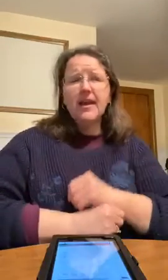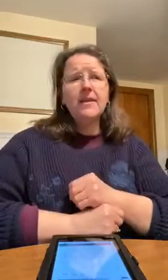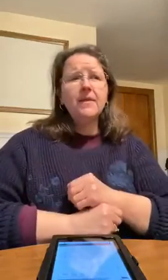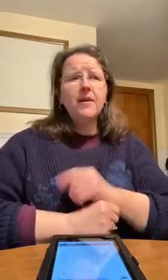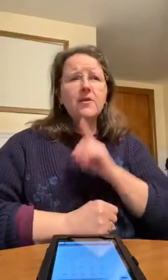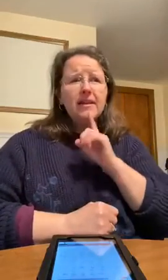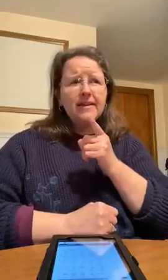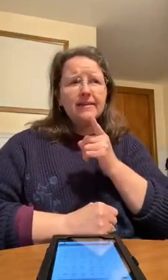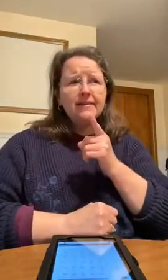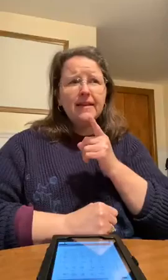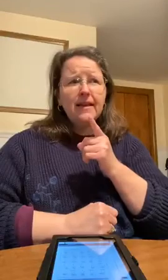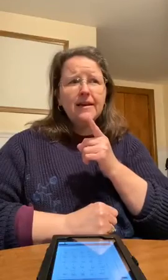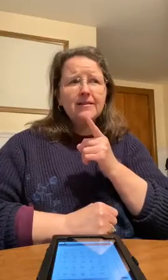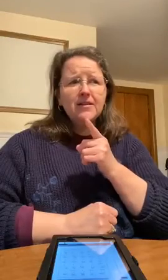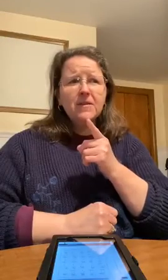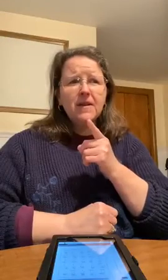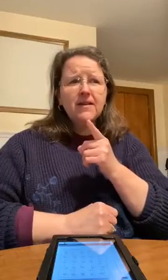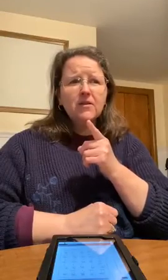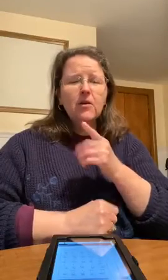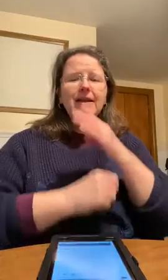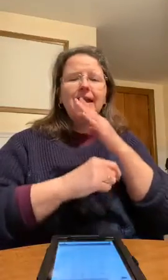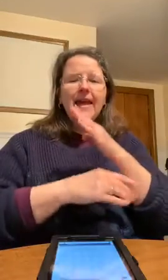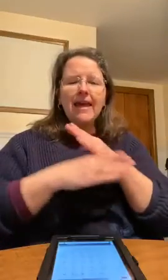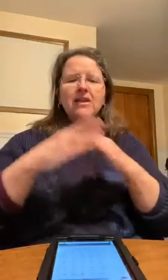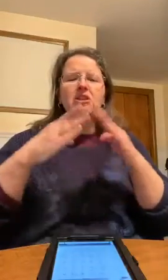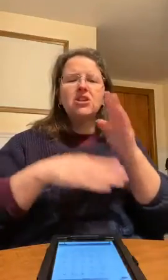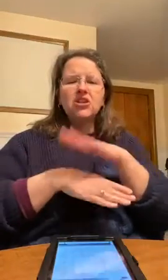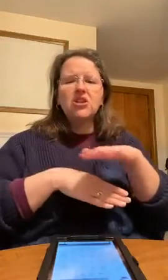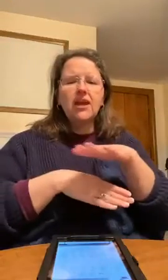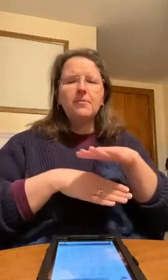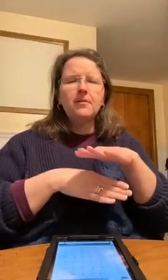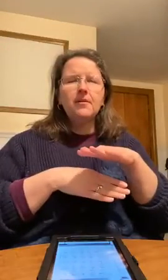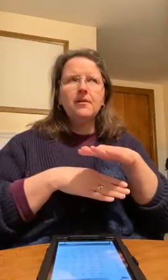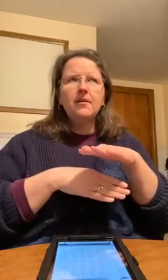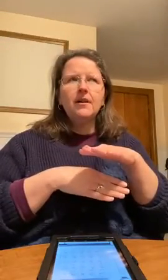there is such a thing as called a hand shape